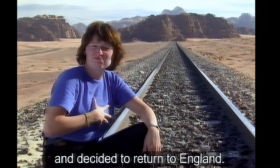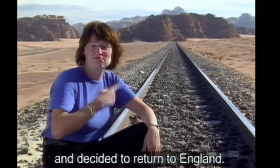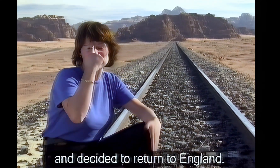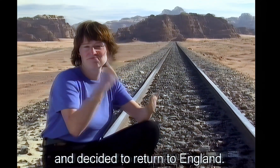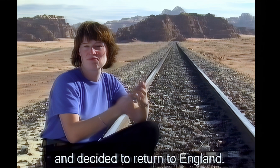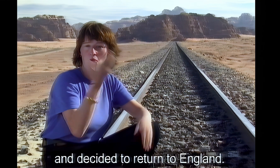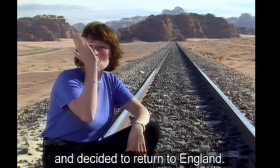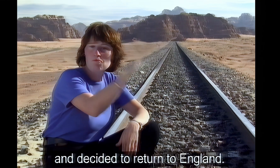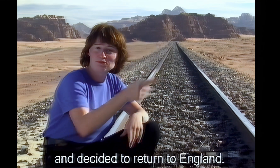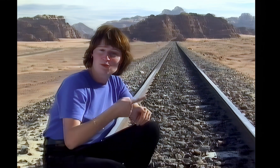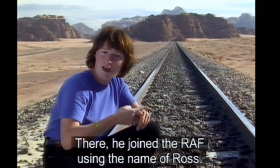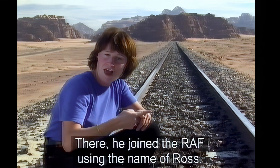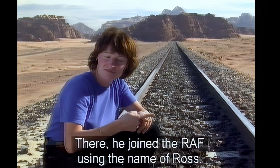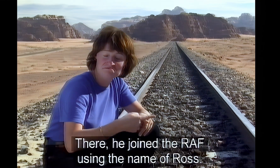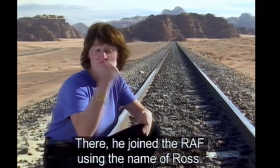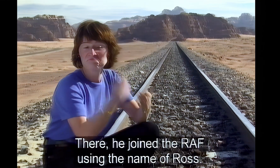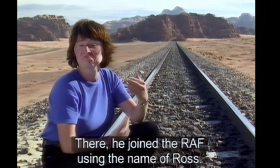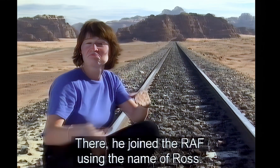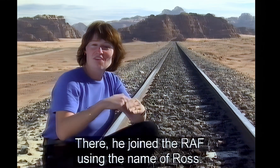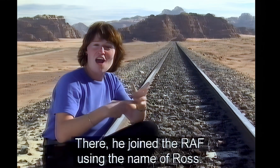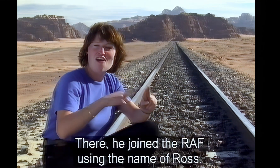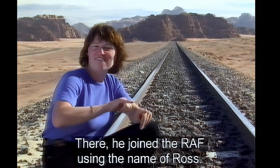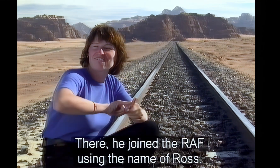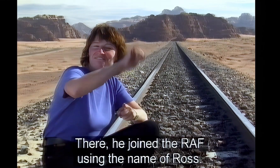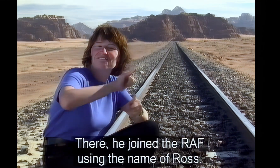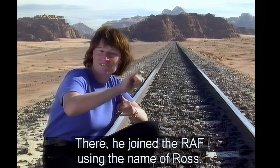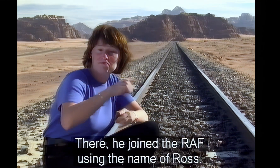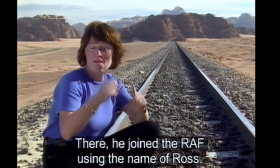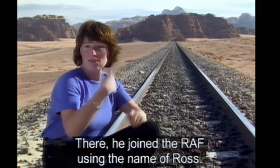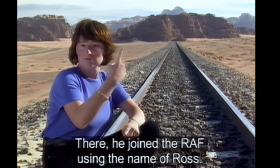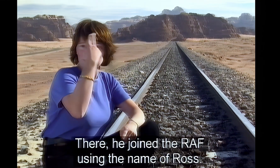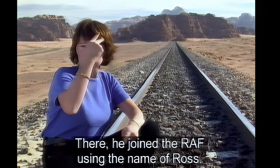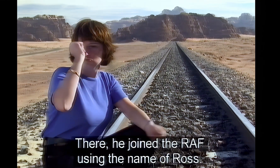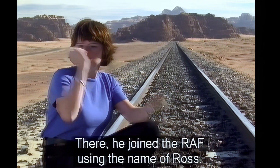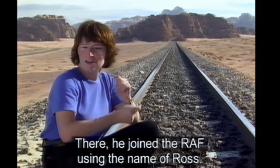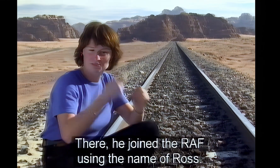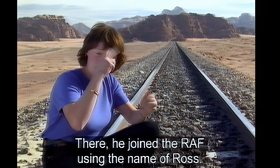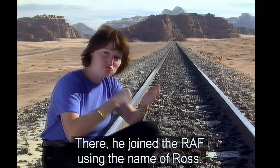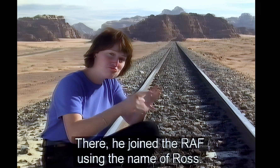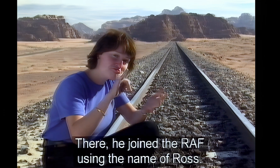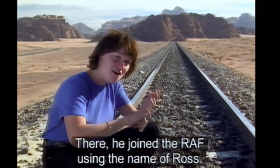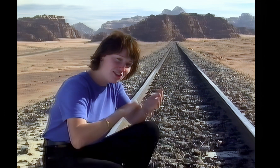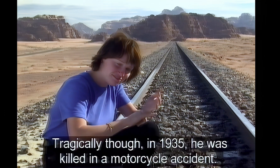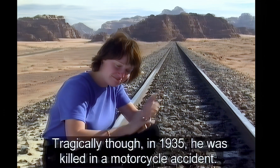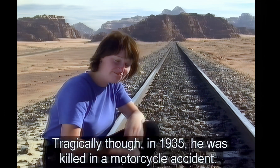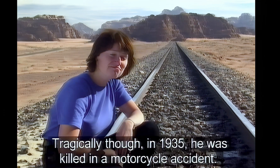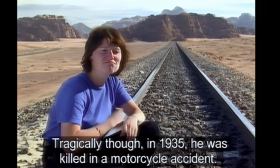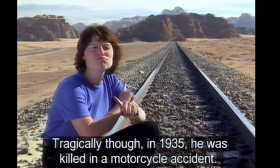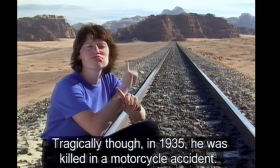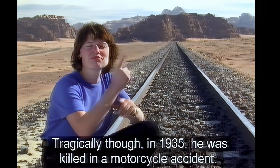There he joined the RAF, using the name of Ross. Tragically though, in 1935, he was